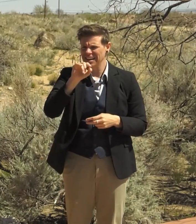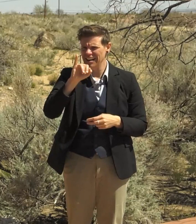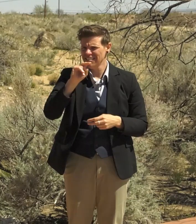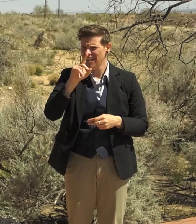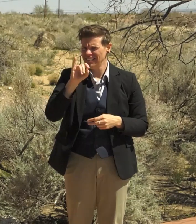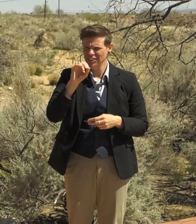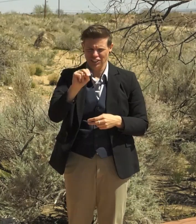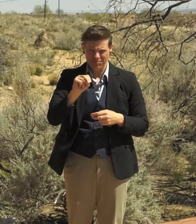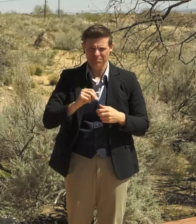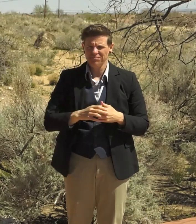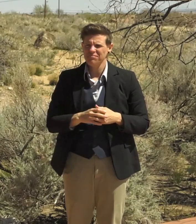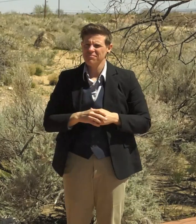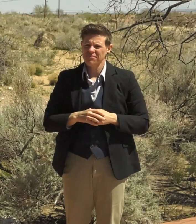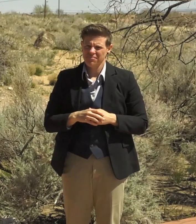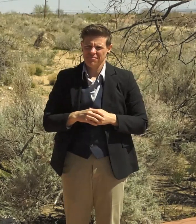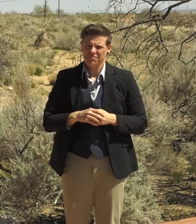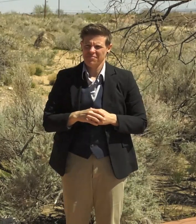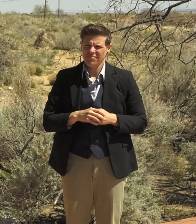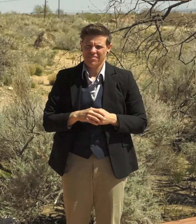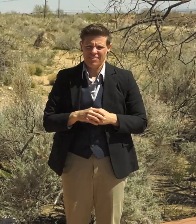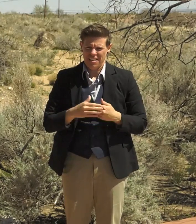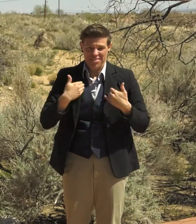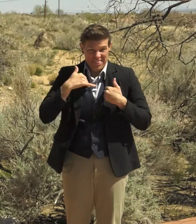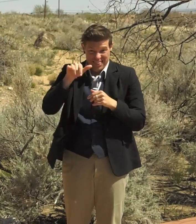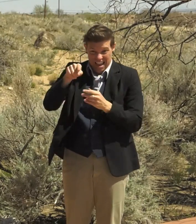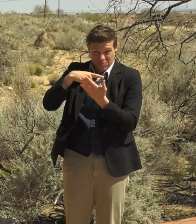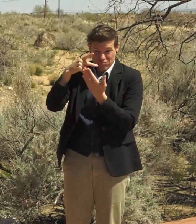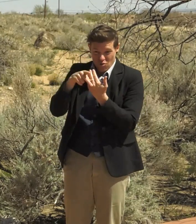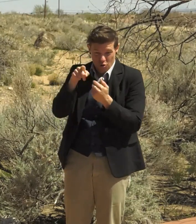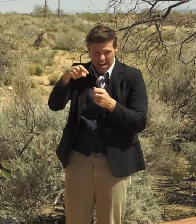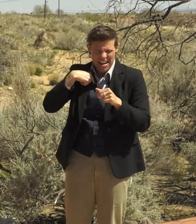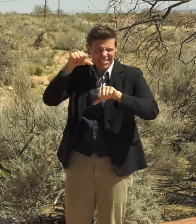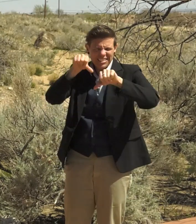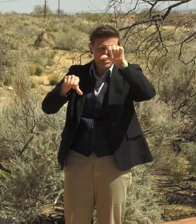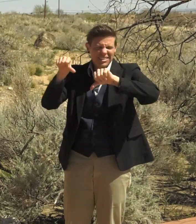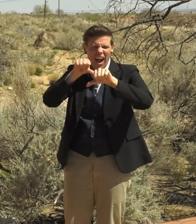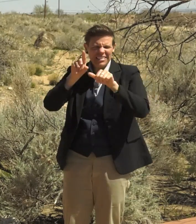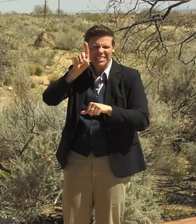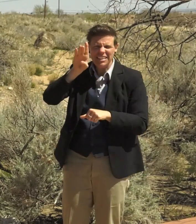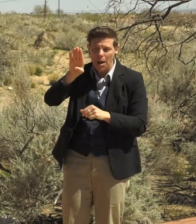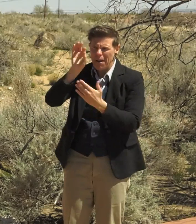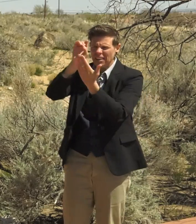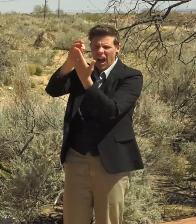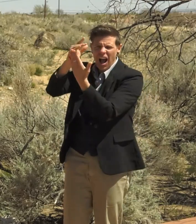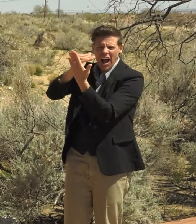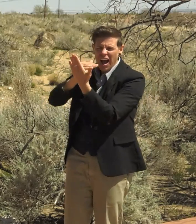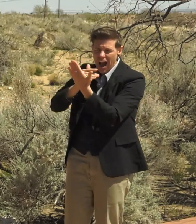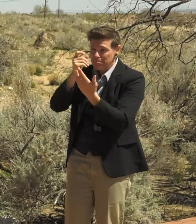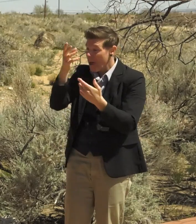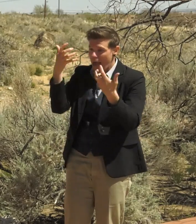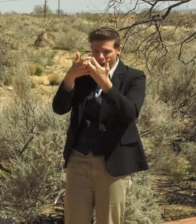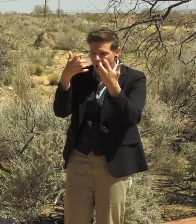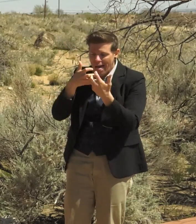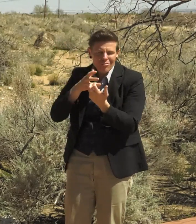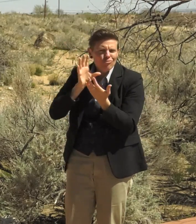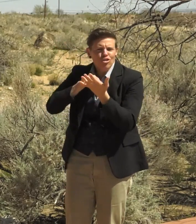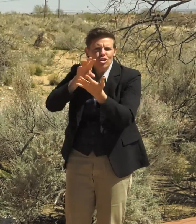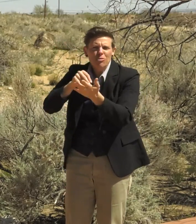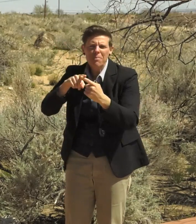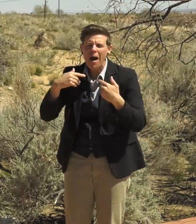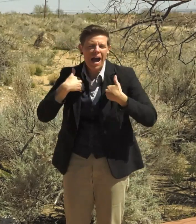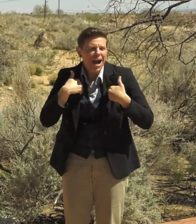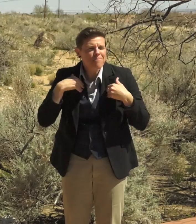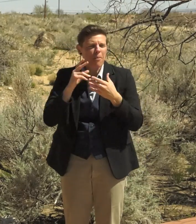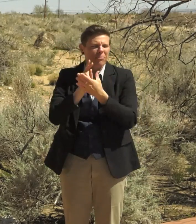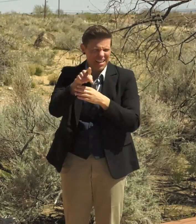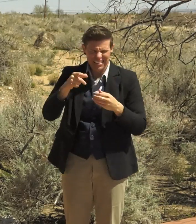different trends, especially as it pertains to climate change. So there's a lot of fun things that you can do with your families right now, and citizen